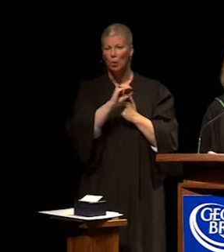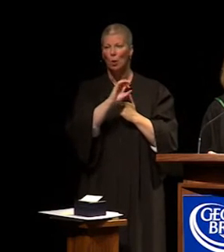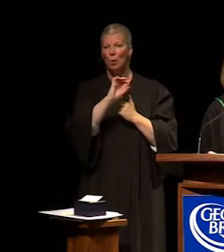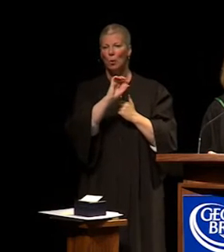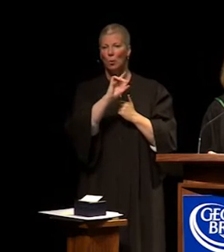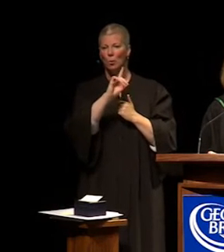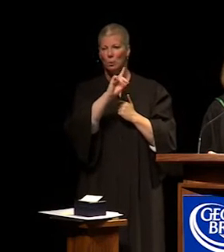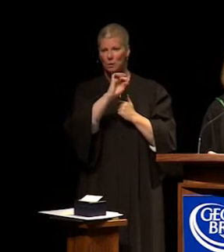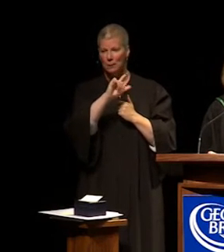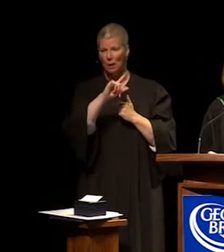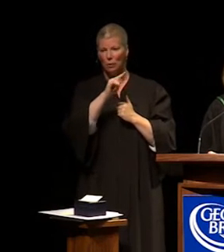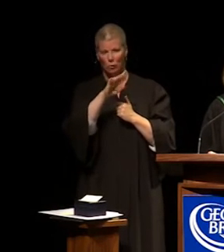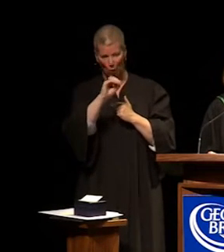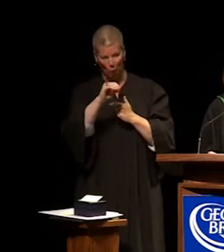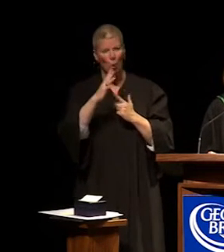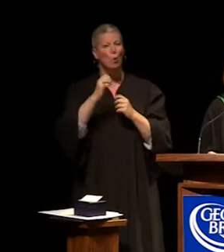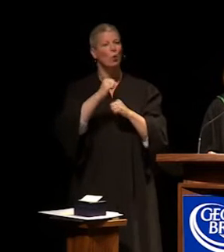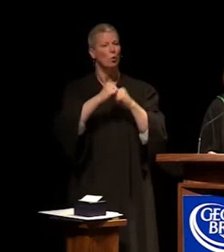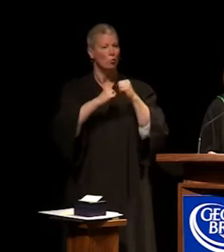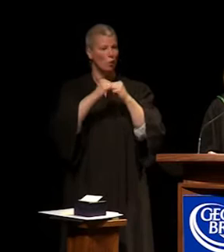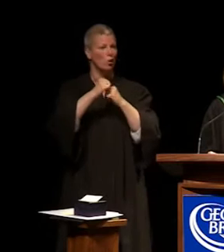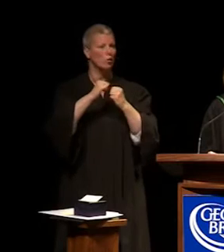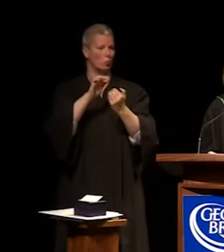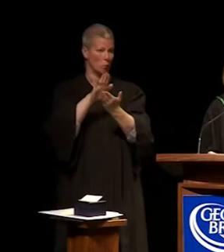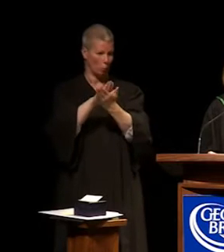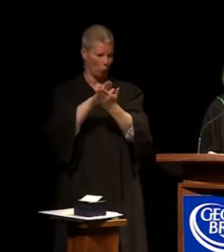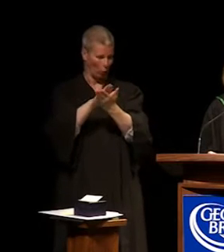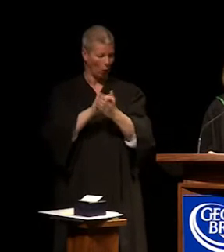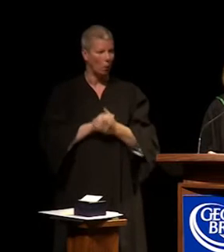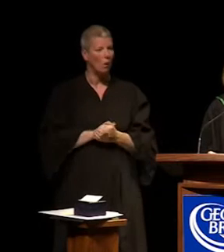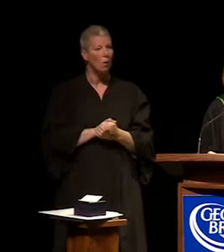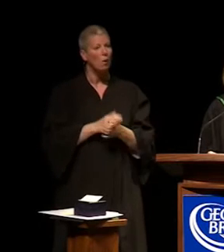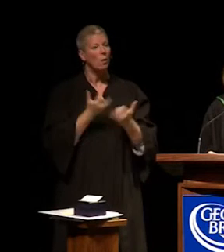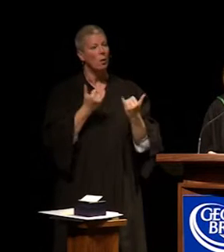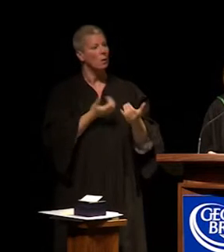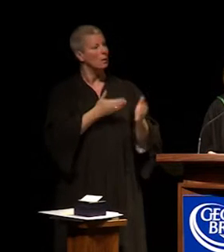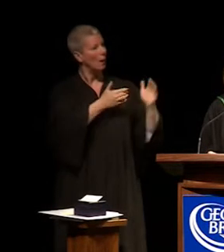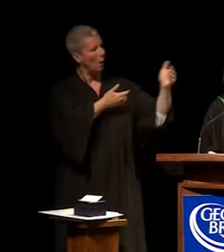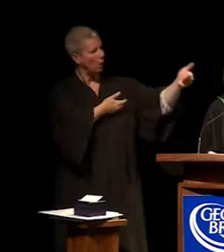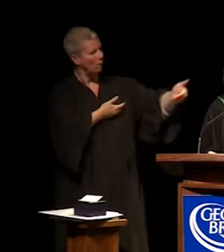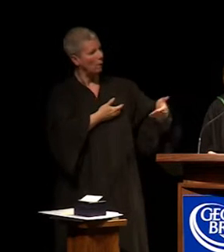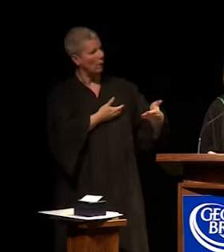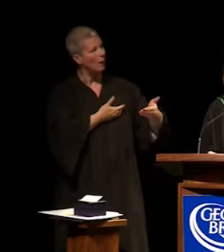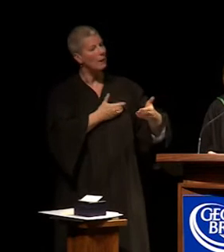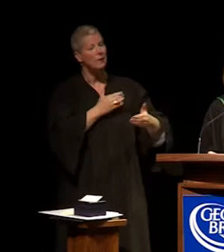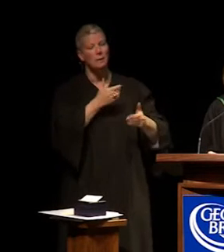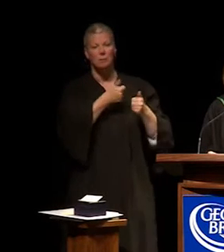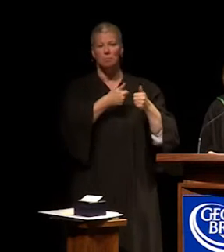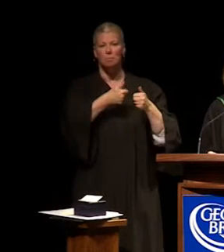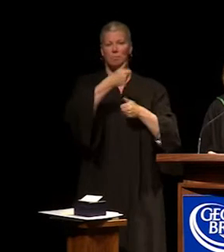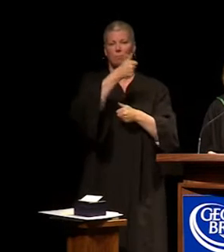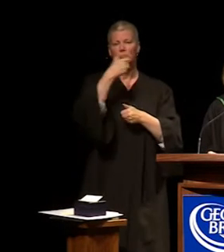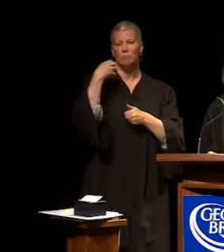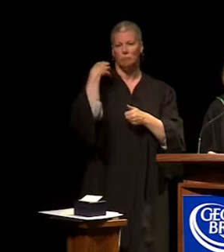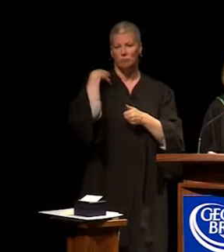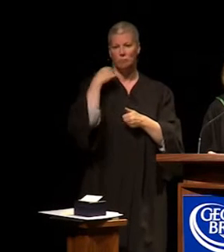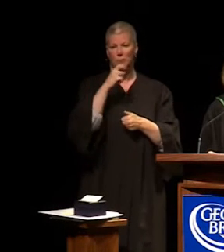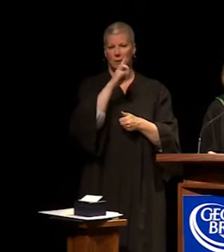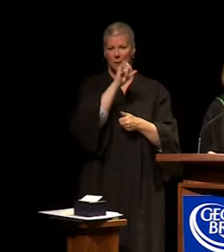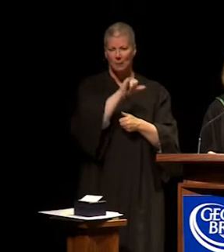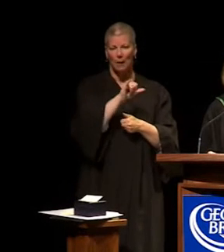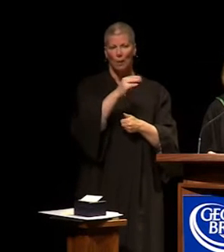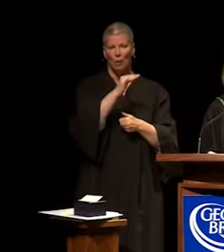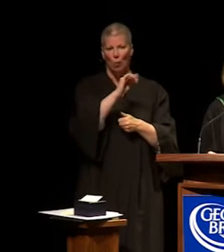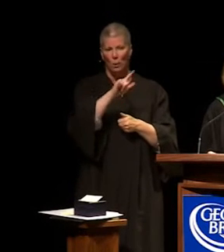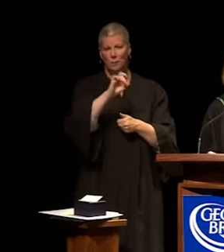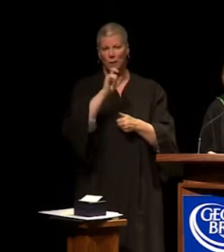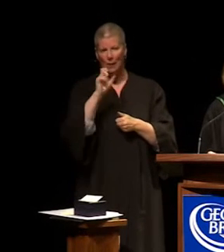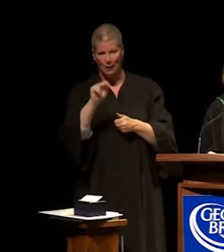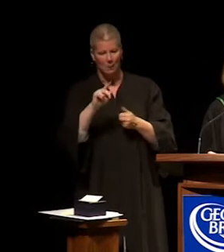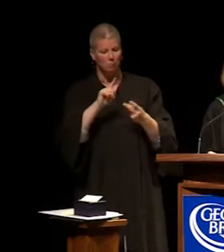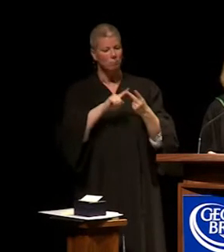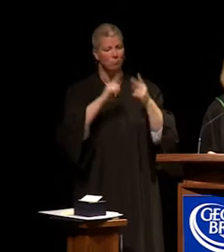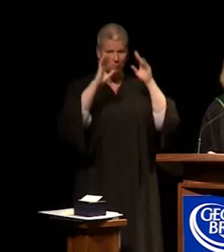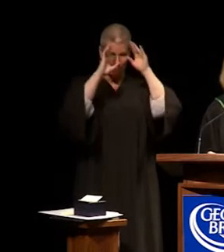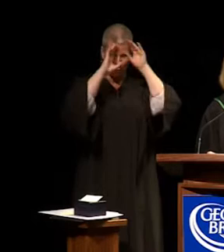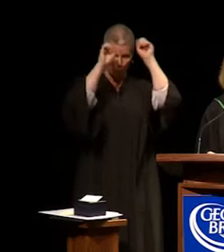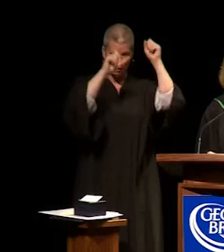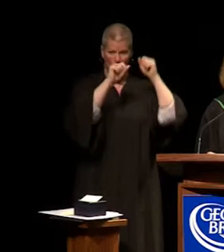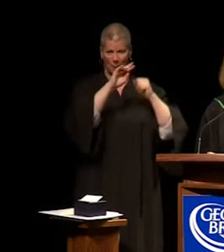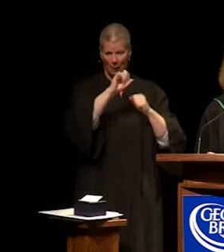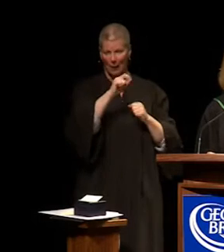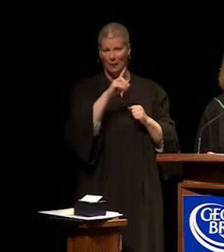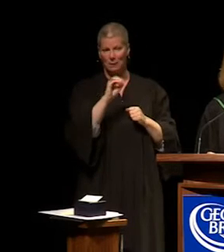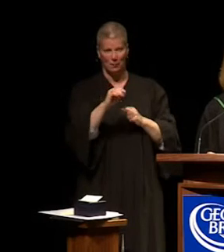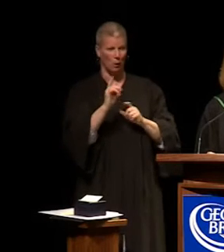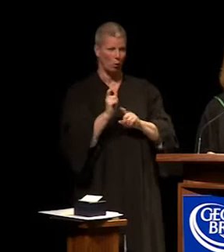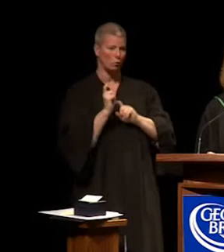Construction Management. I would like to call on Chancellor Sally Horsfall Eaton and President Ann Sato to present the Board of Governor